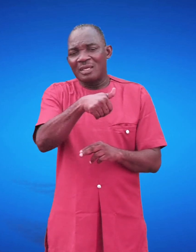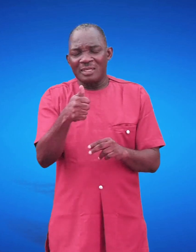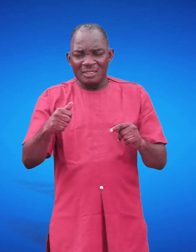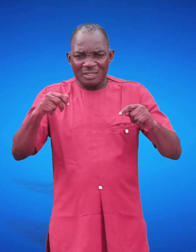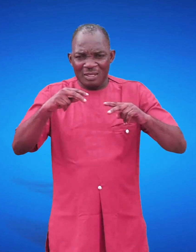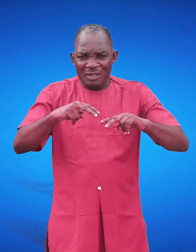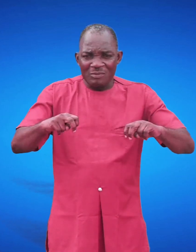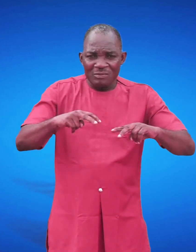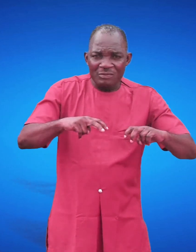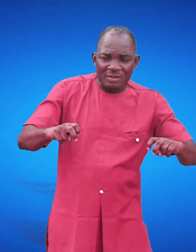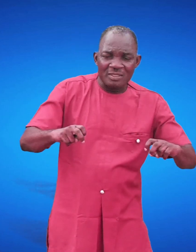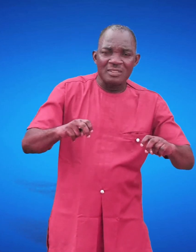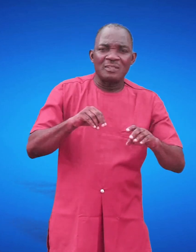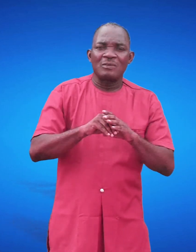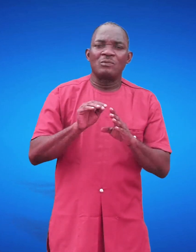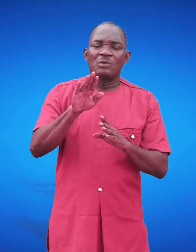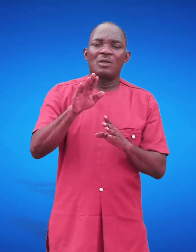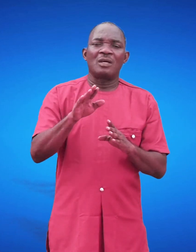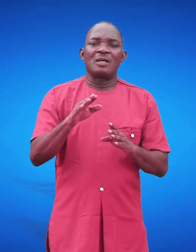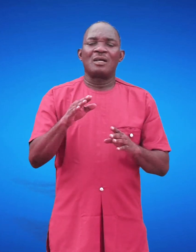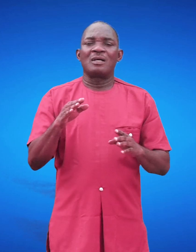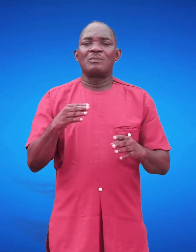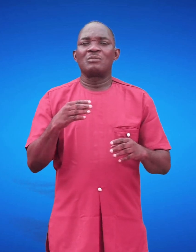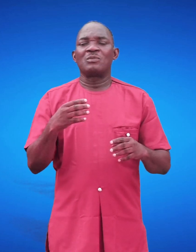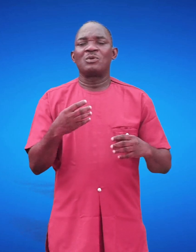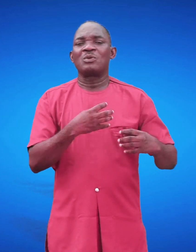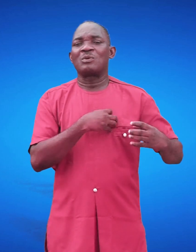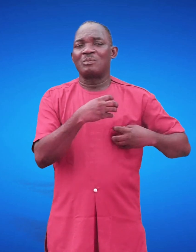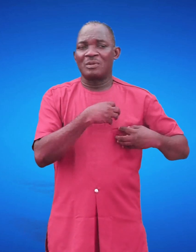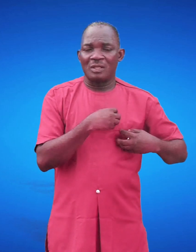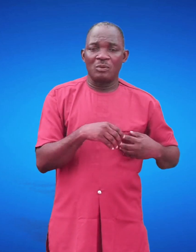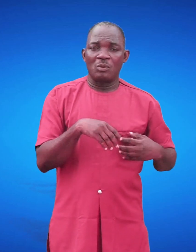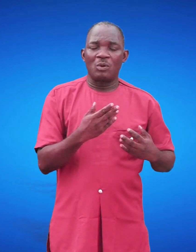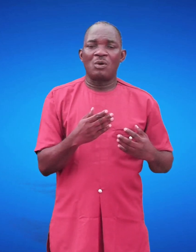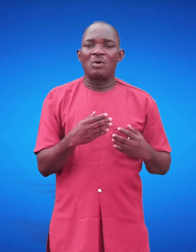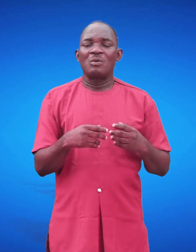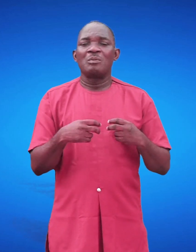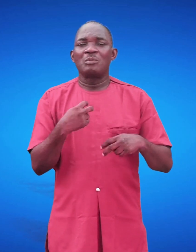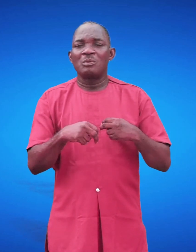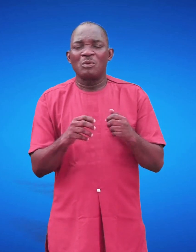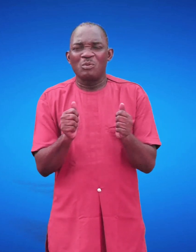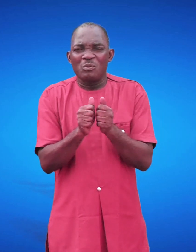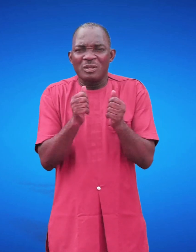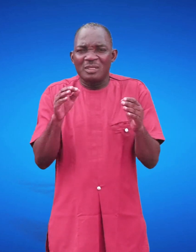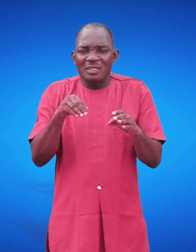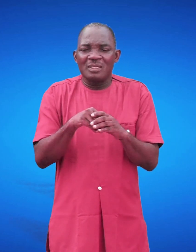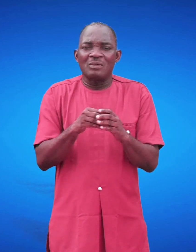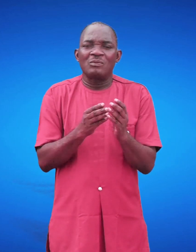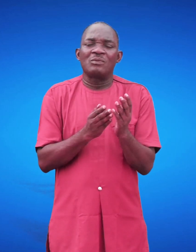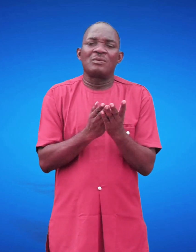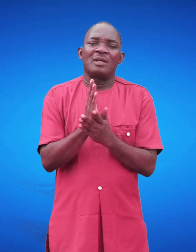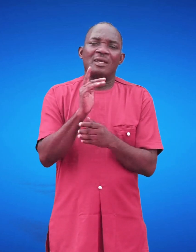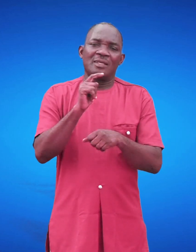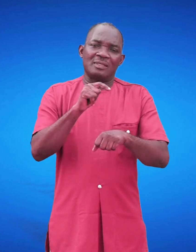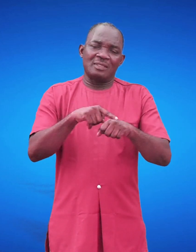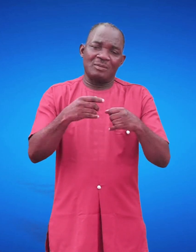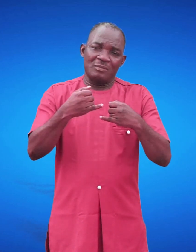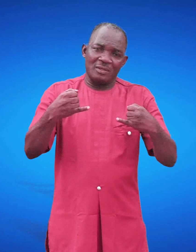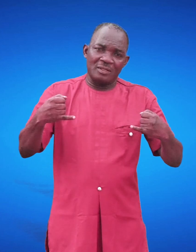investigation into your concerns or complaints within stipulated timelines in